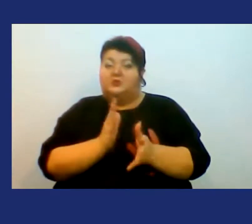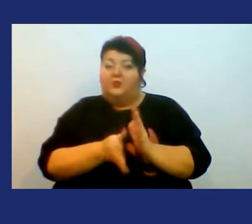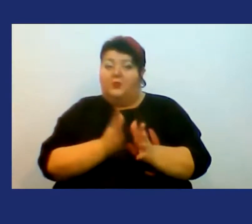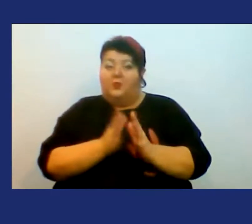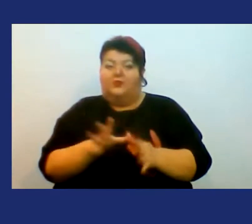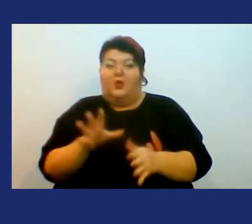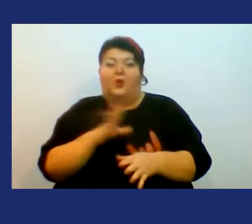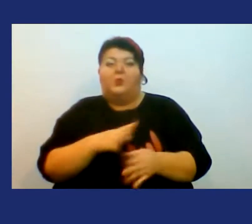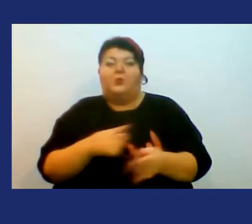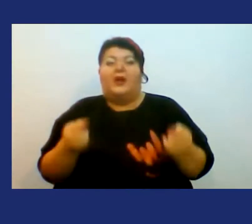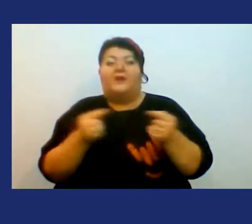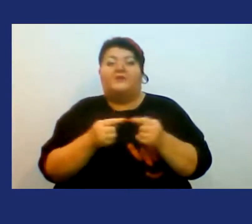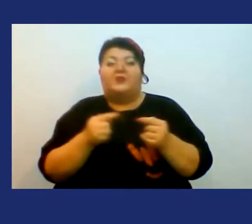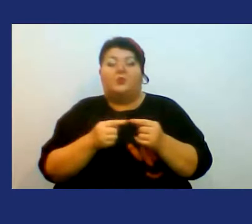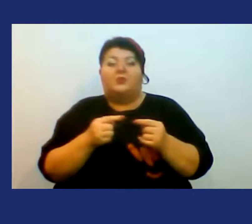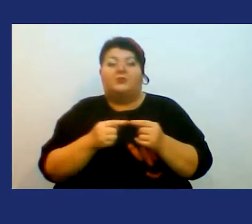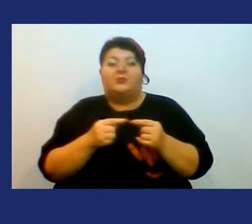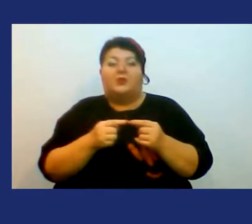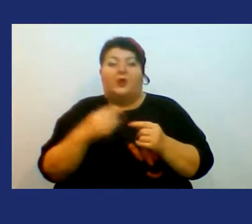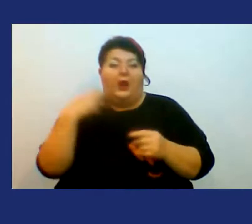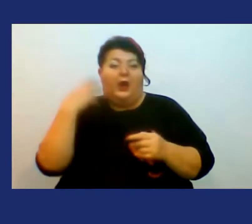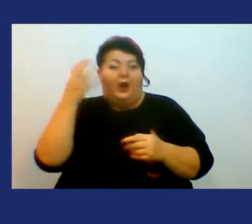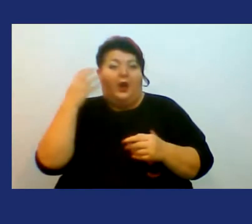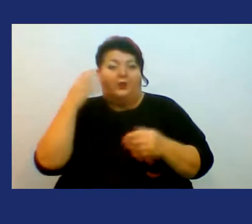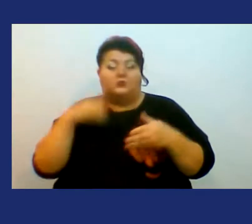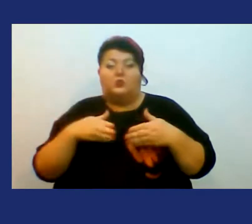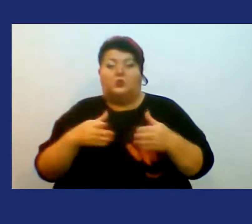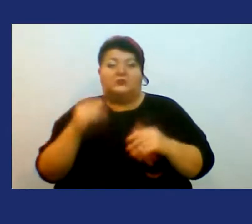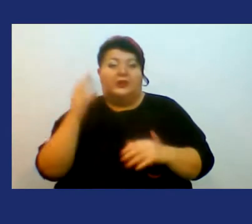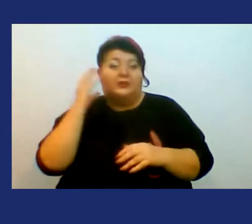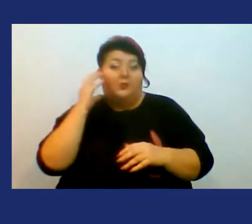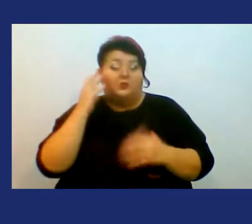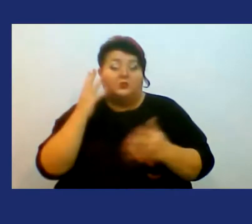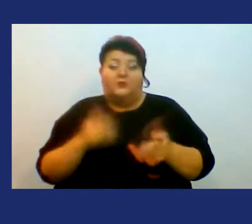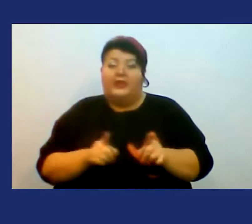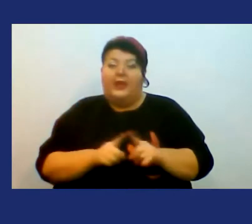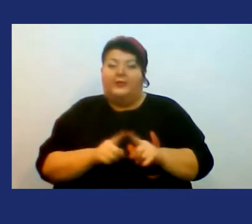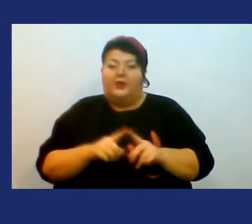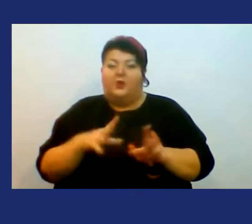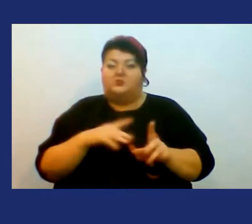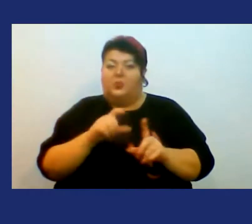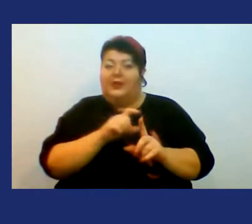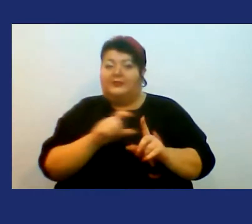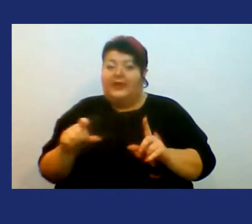allow the voters to look at it, translate it into